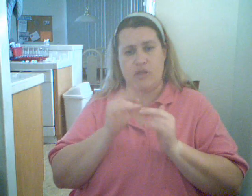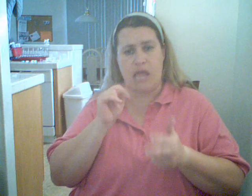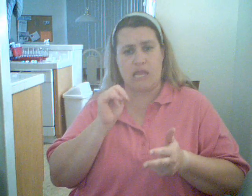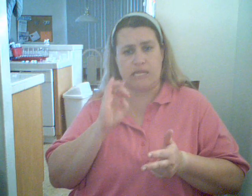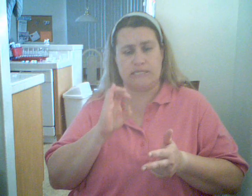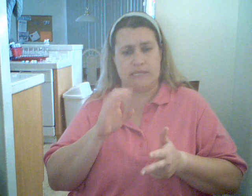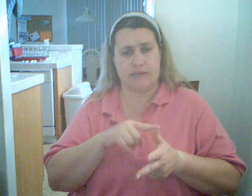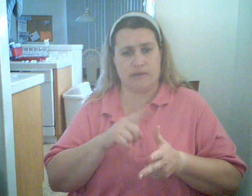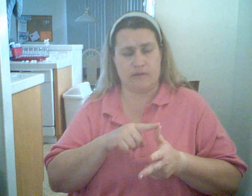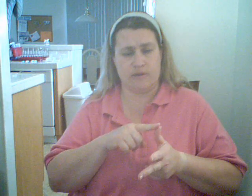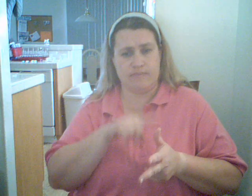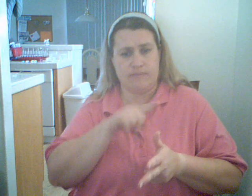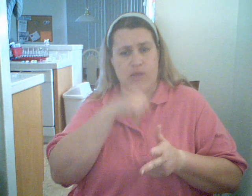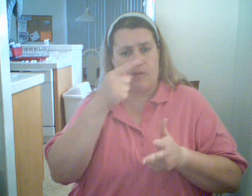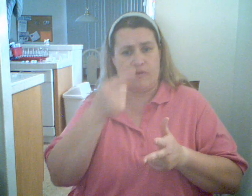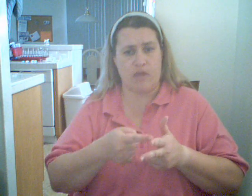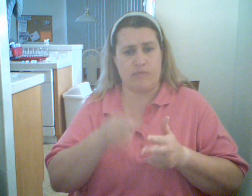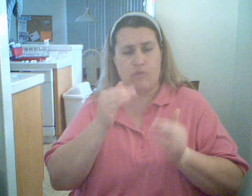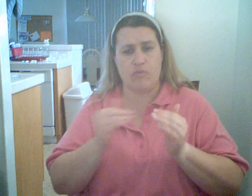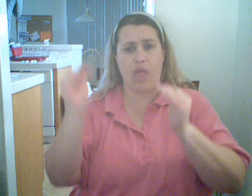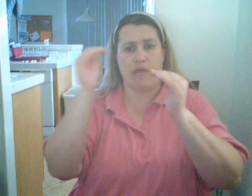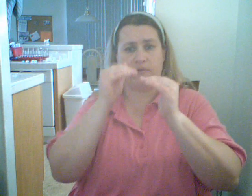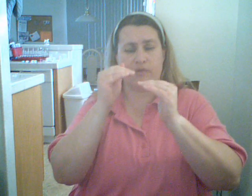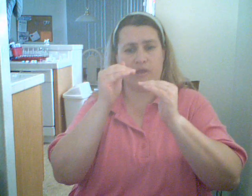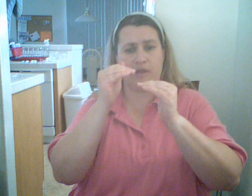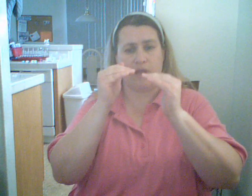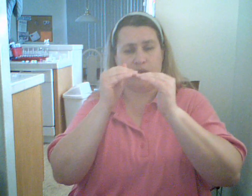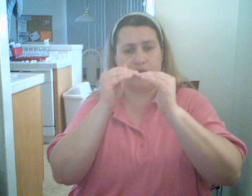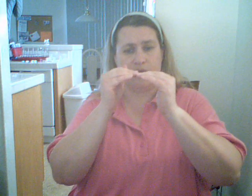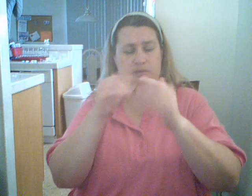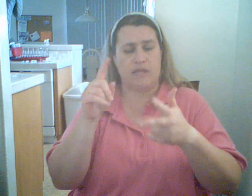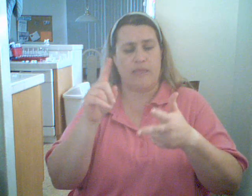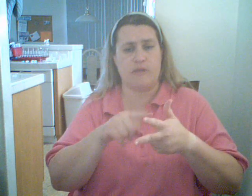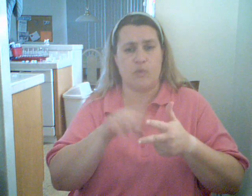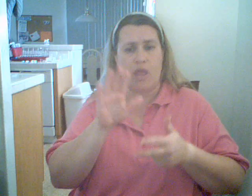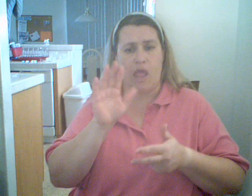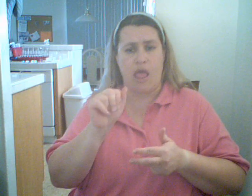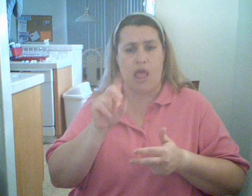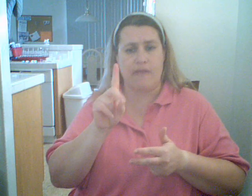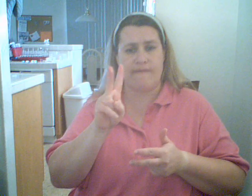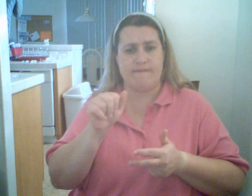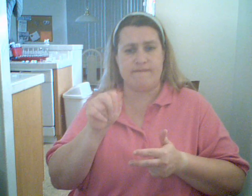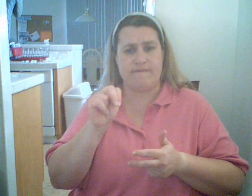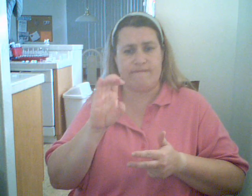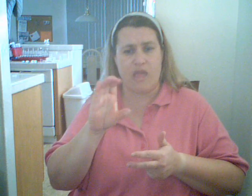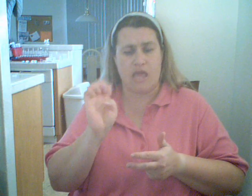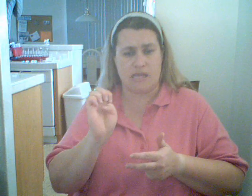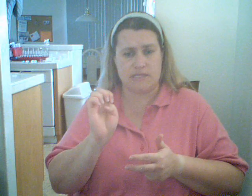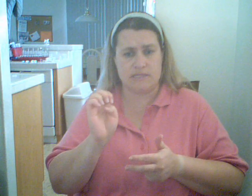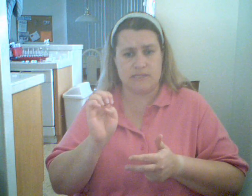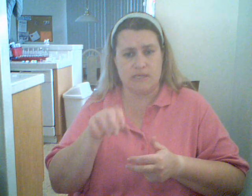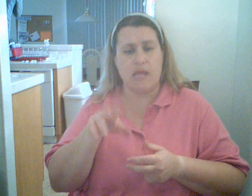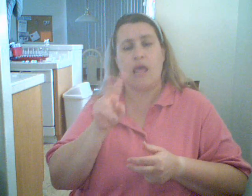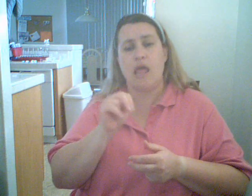up from the NIC is called NIC Advanced. And in this level, if